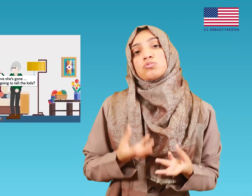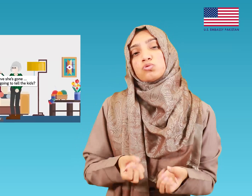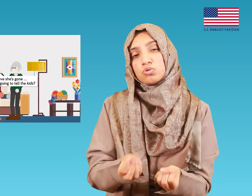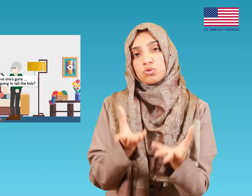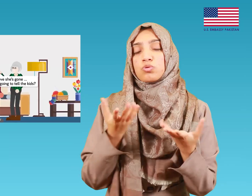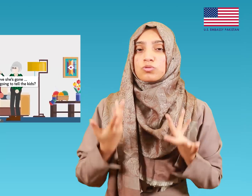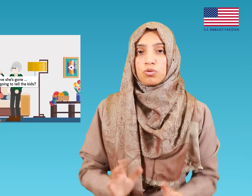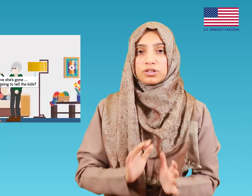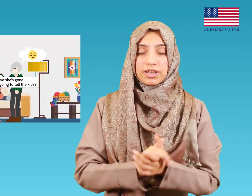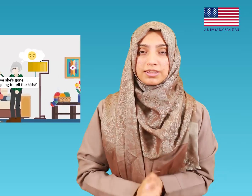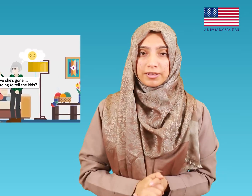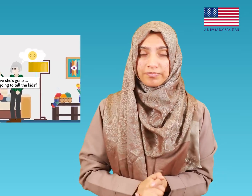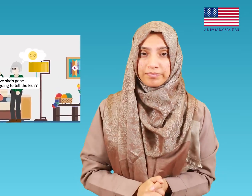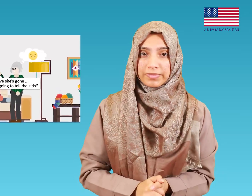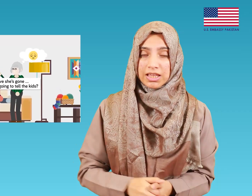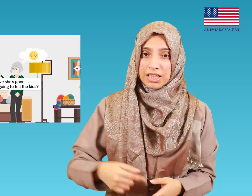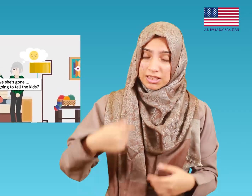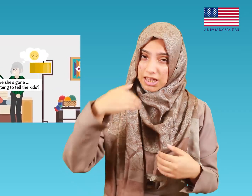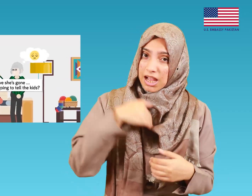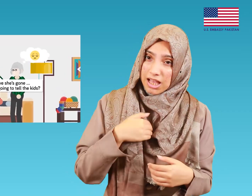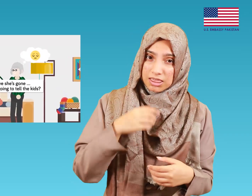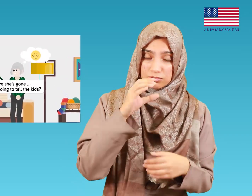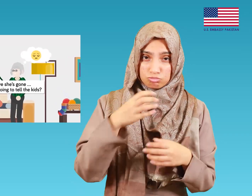Organs that may be affected by the COVID-19 include